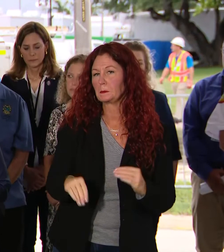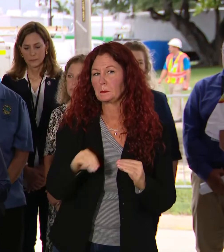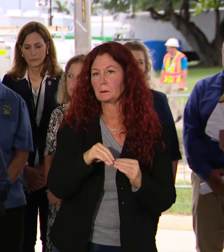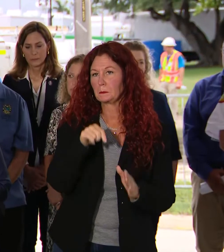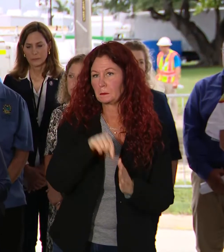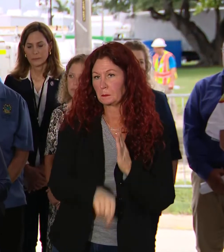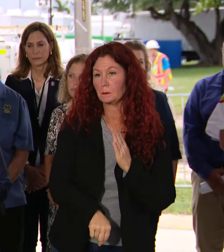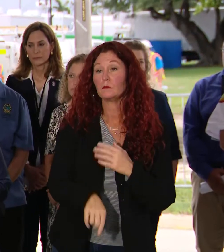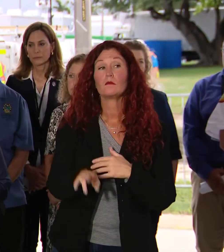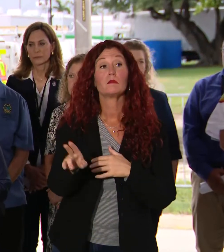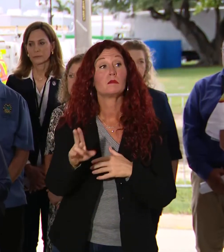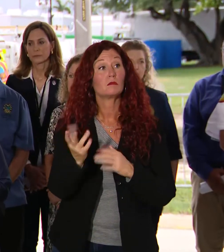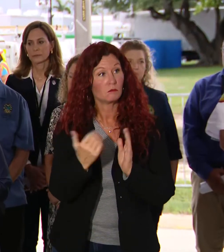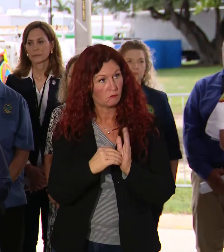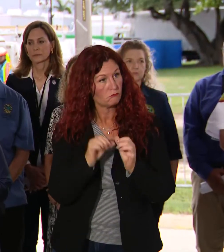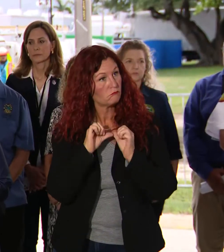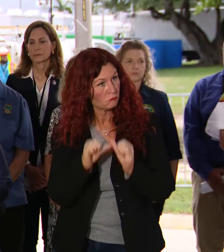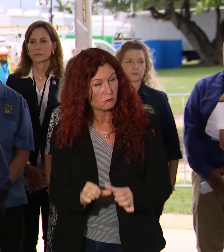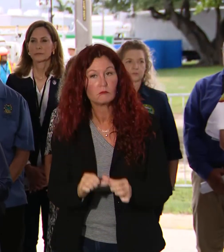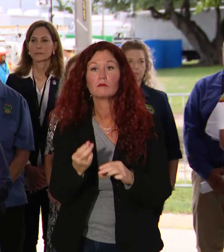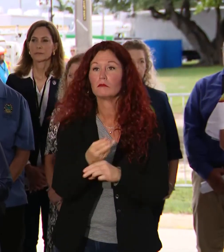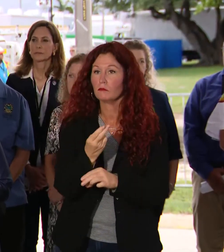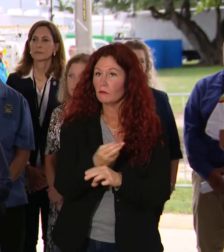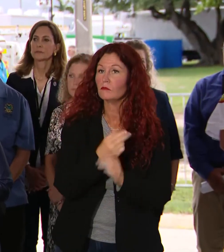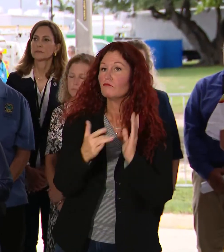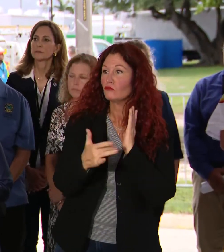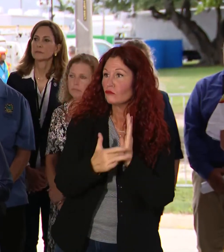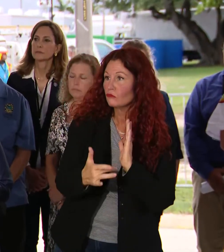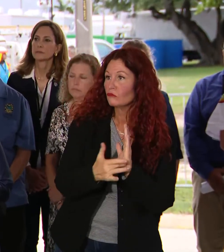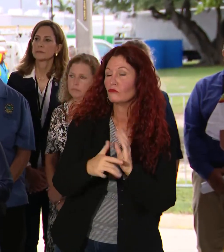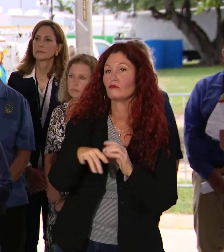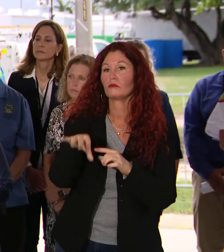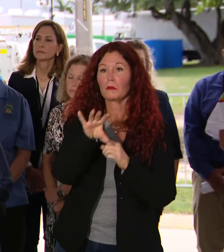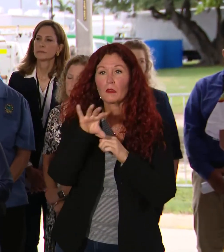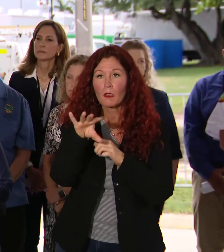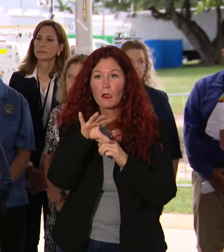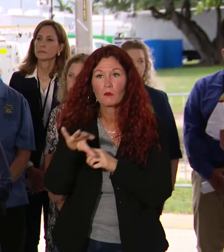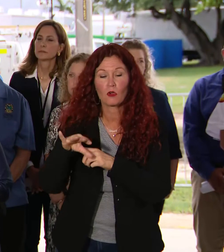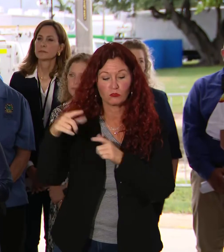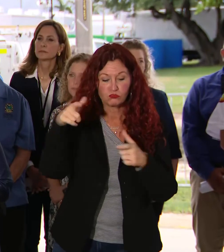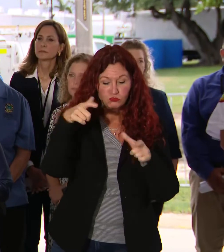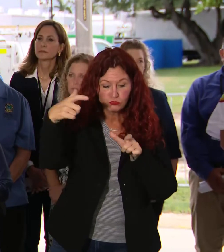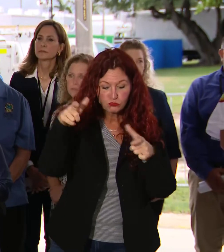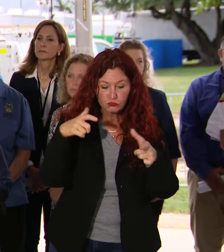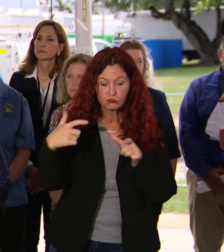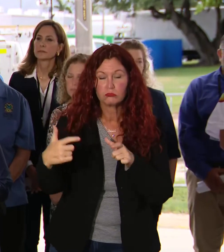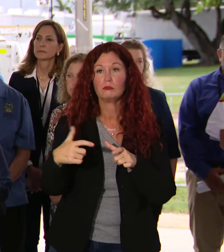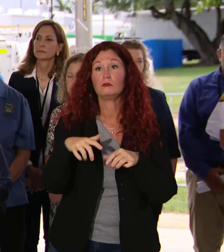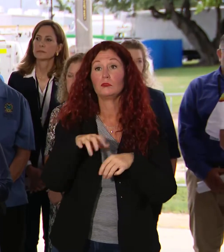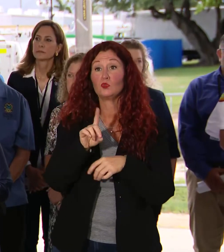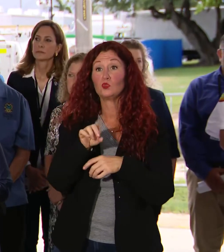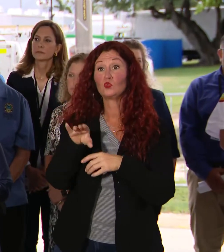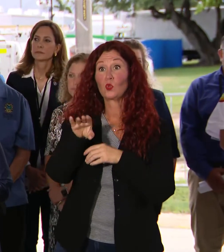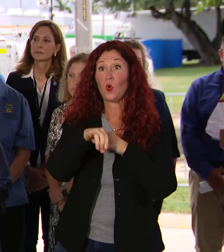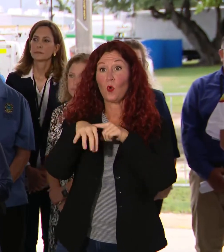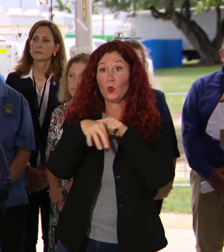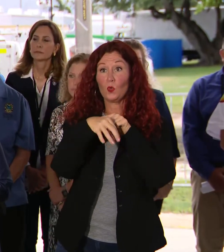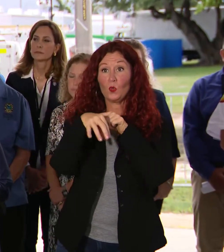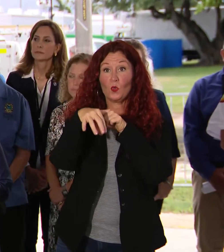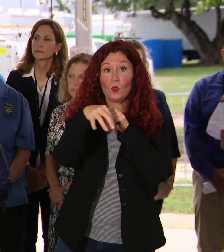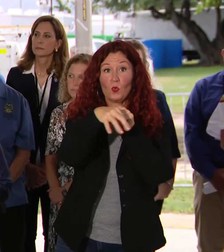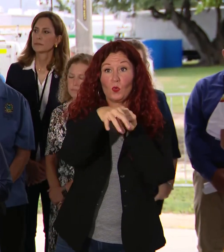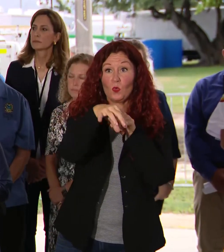the cameras, the drones, and more to search in the area of concern. And our team of engineers is